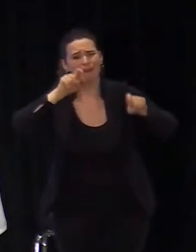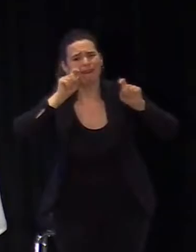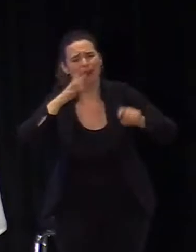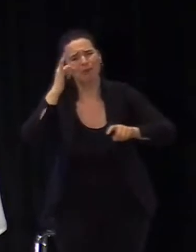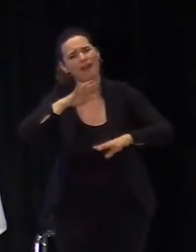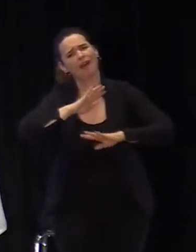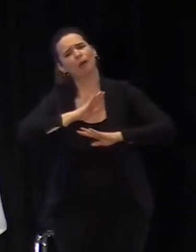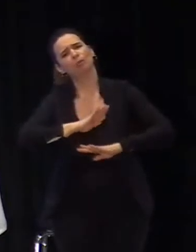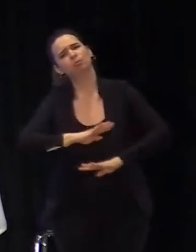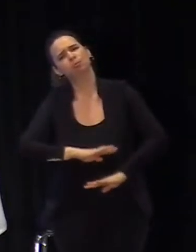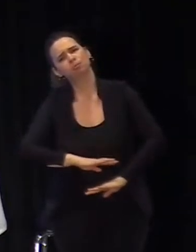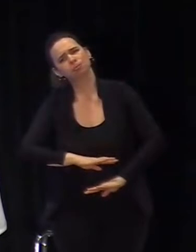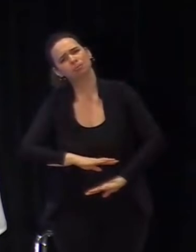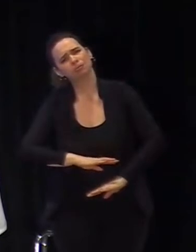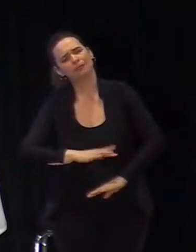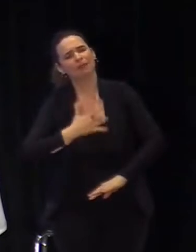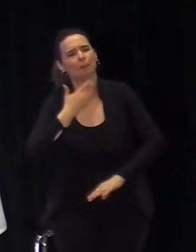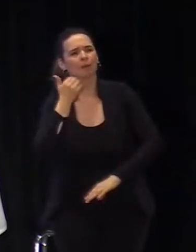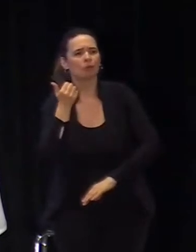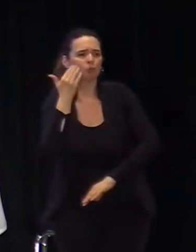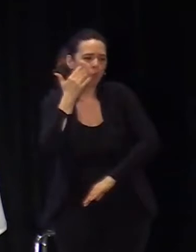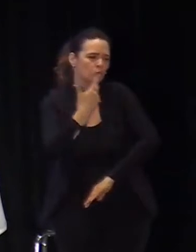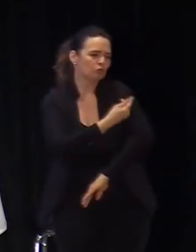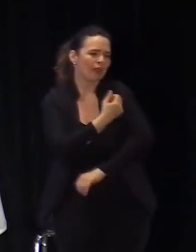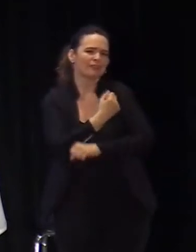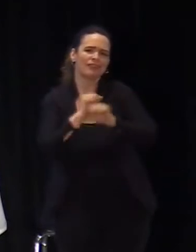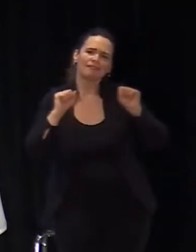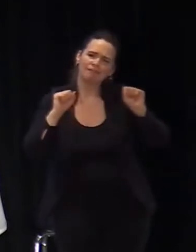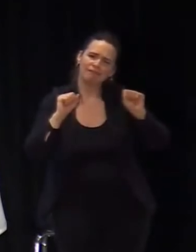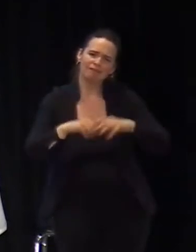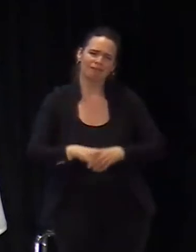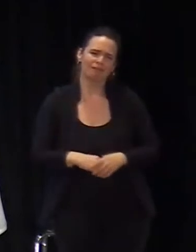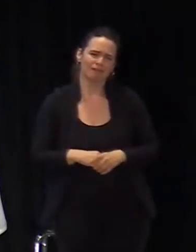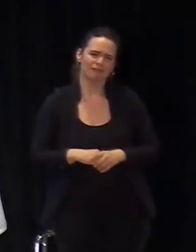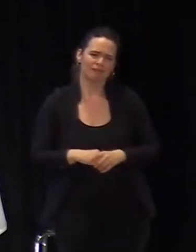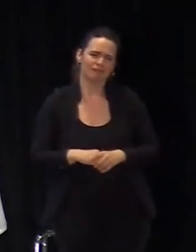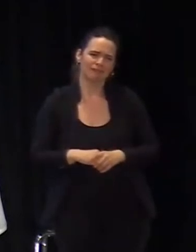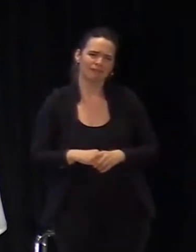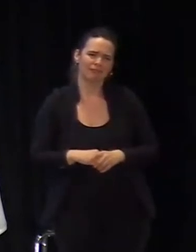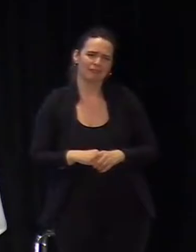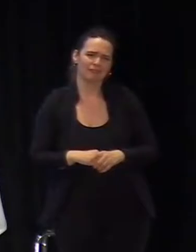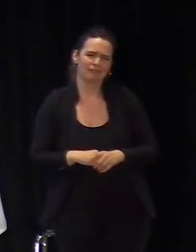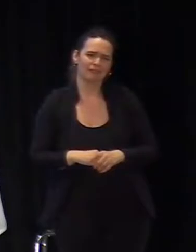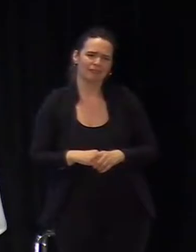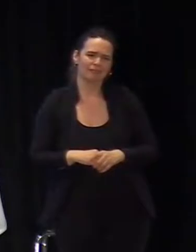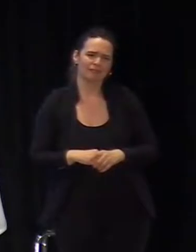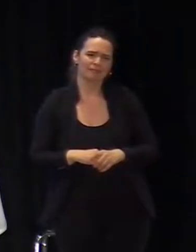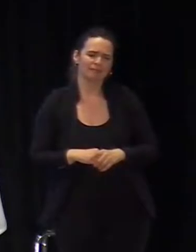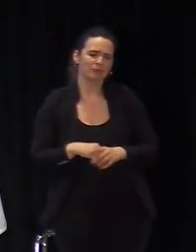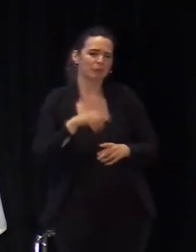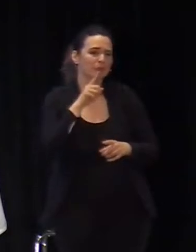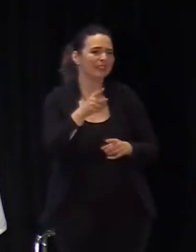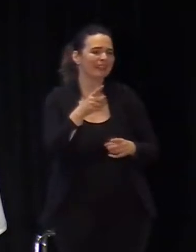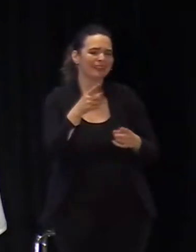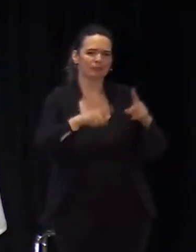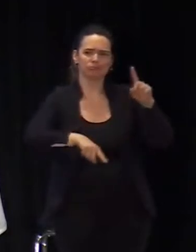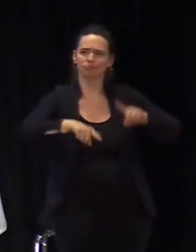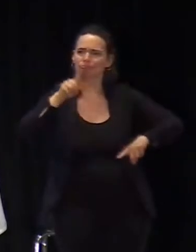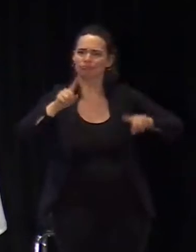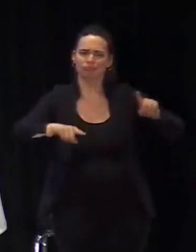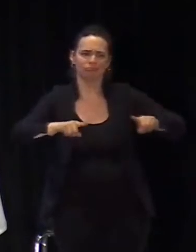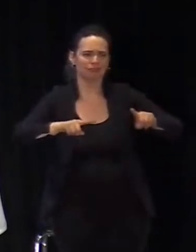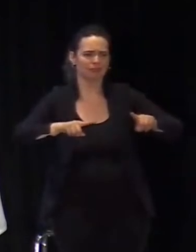eligible does not mean you'll get a vaccine this week, next week, the following week, or a month from now. It all depends on the supply that's coming